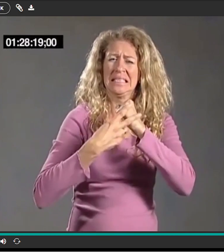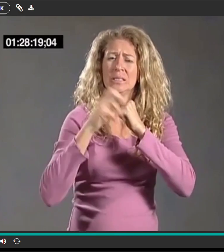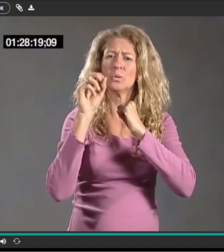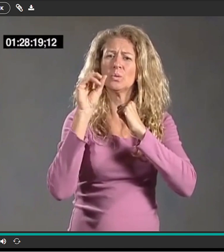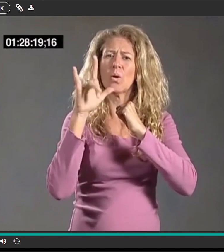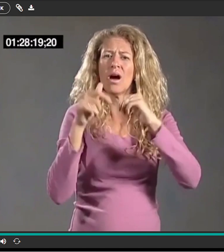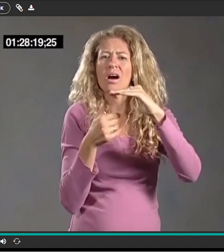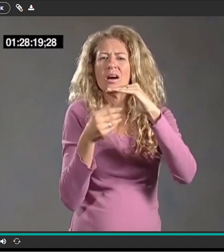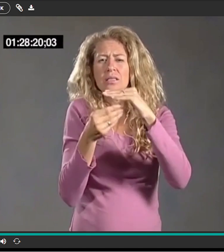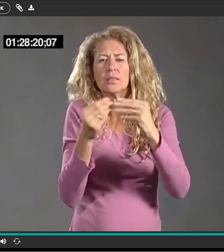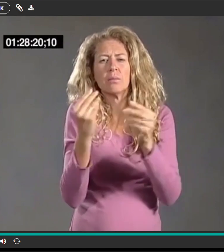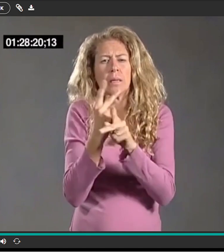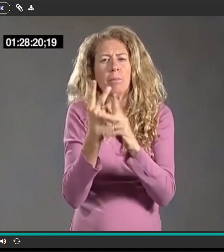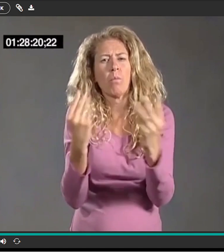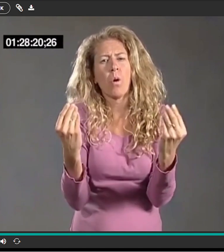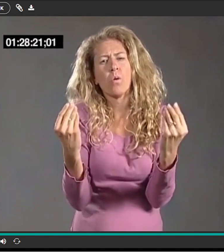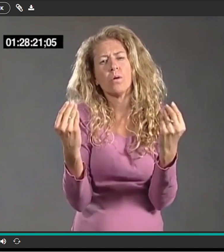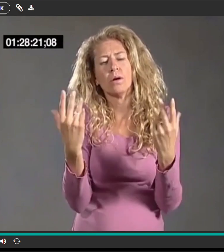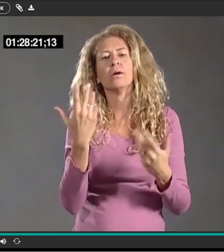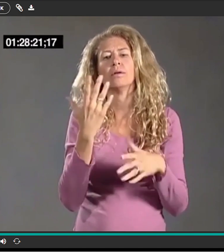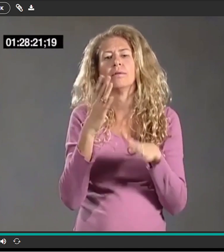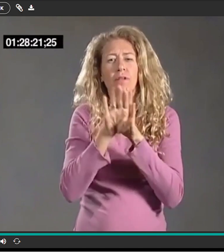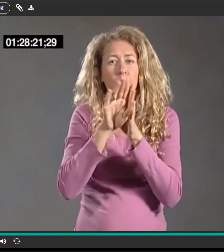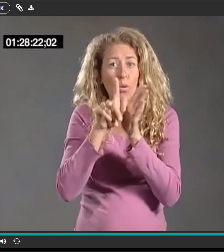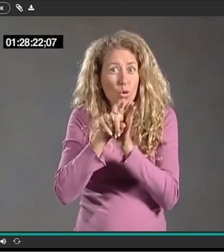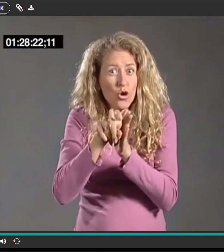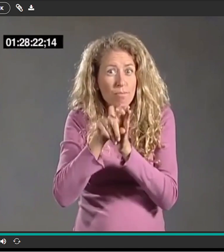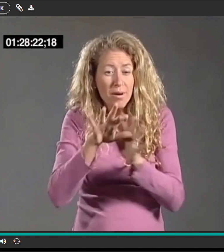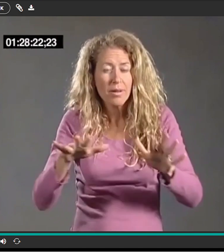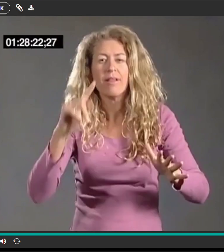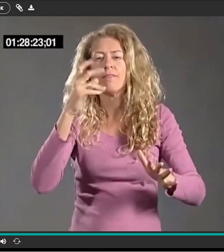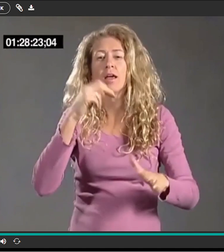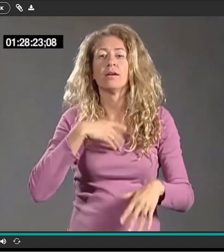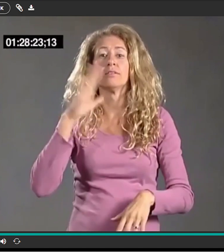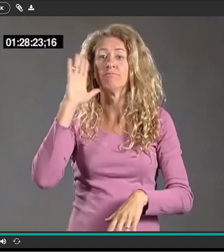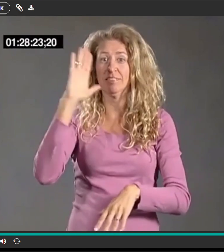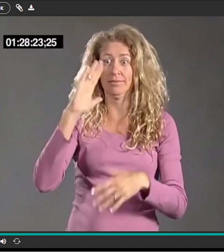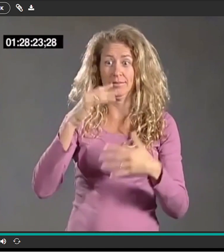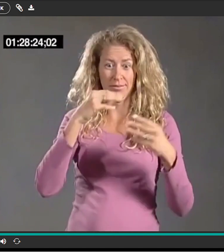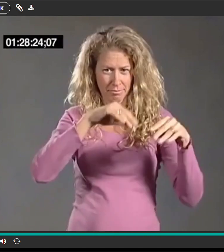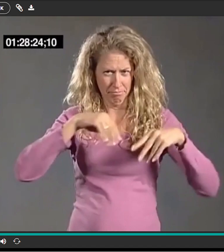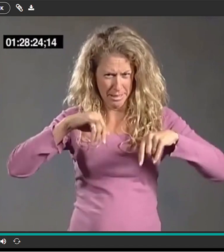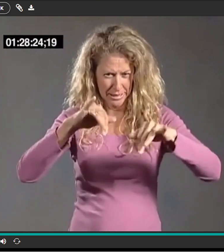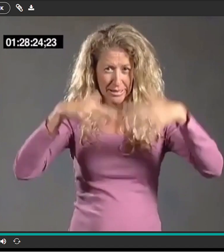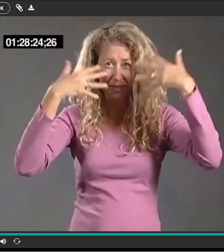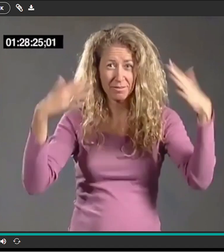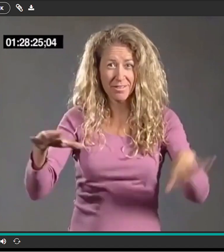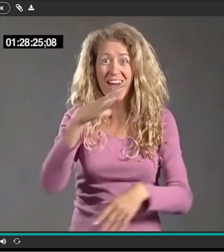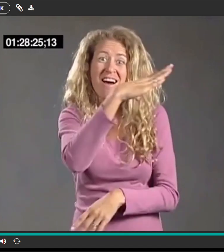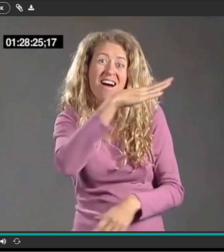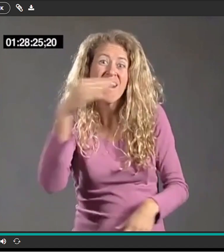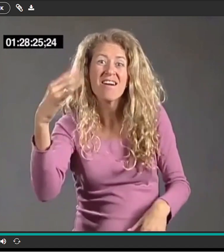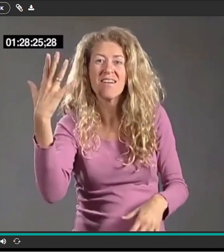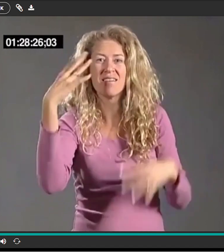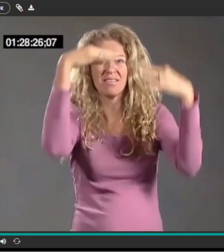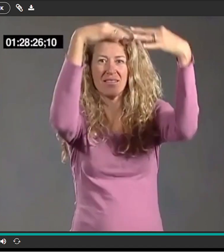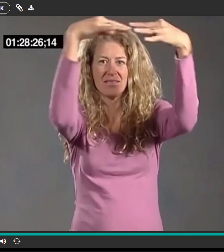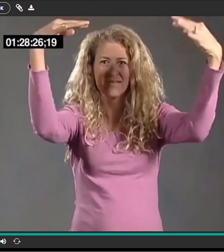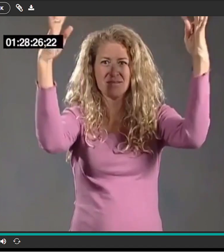so what I want to do is put plastic over the top of that, all the moisture in, and to keep the worms happy and healthy down